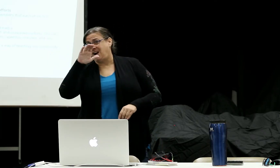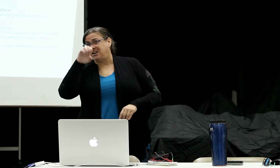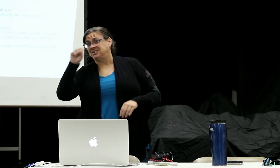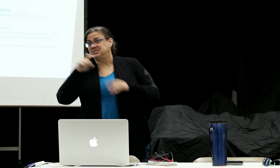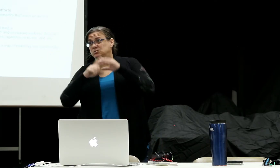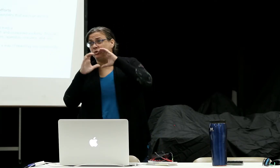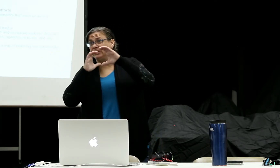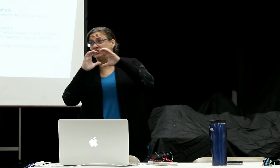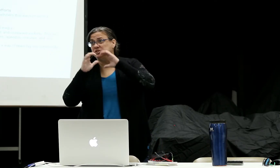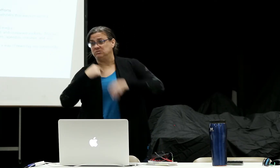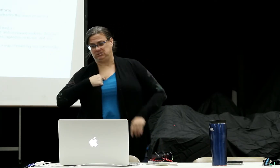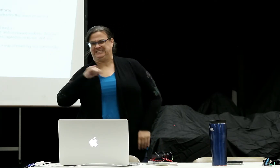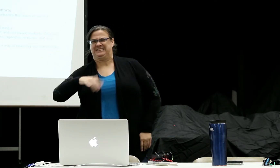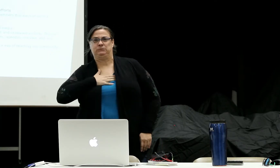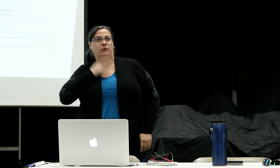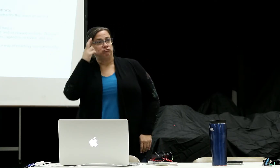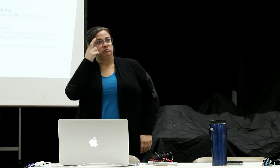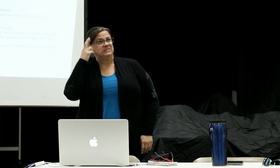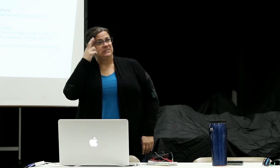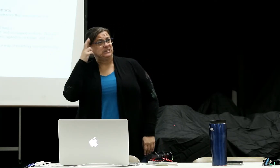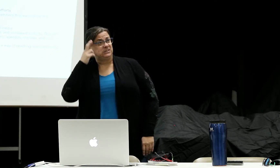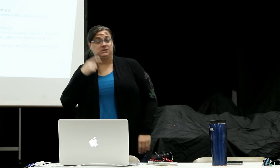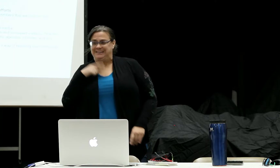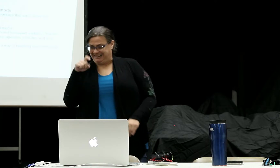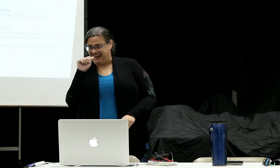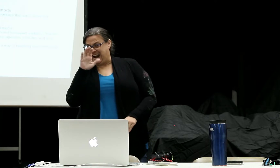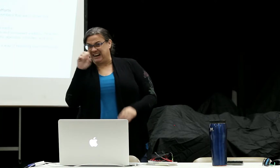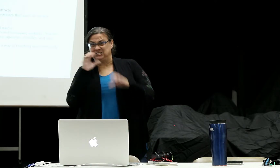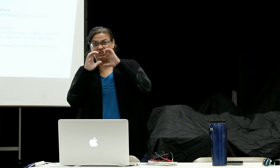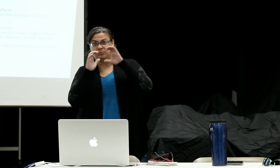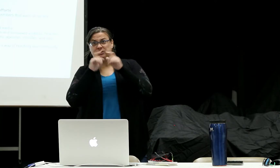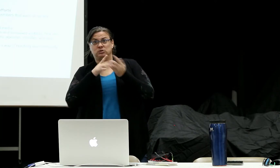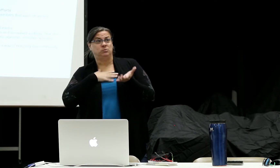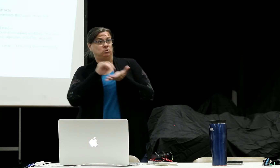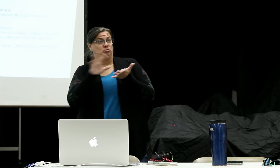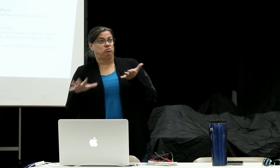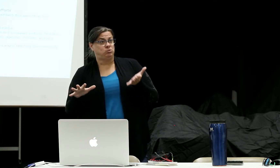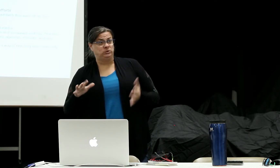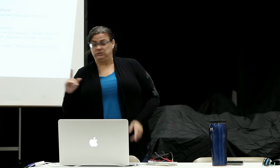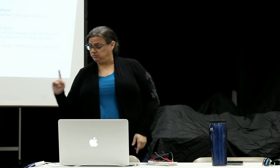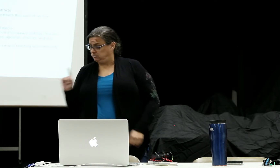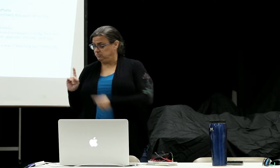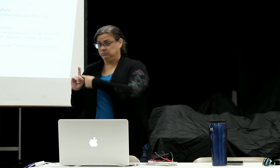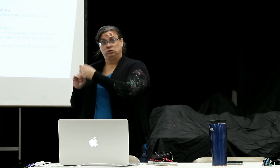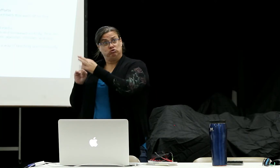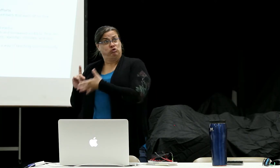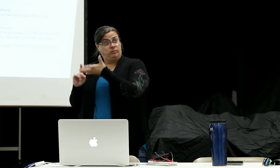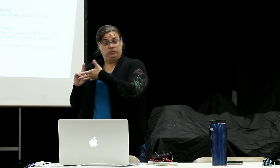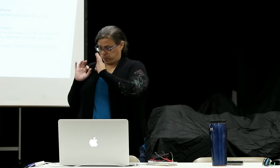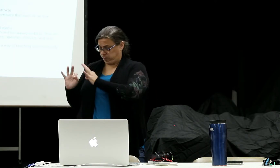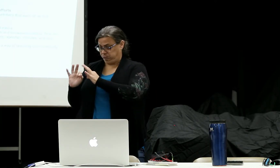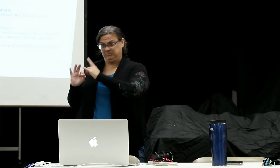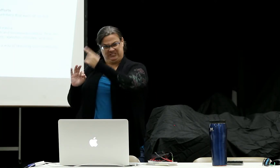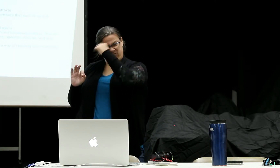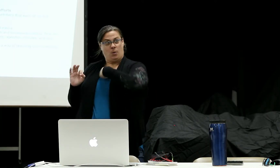this semester, not available. But I'm like, well, what about communication, right? I need to have access to communication to my students. If I have an